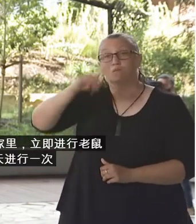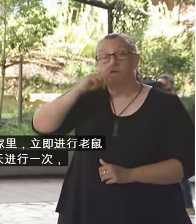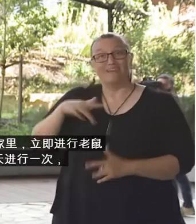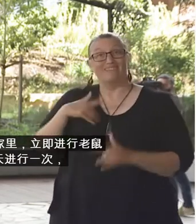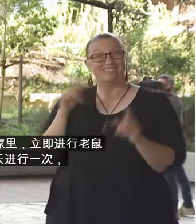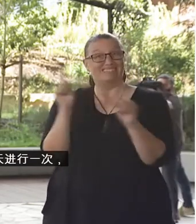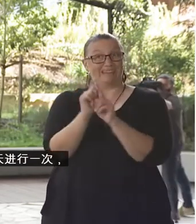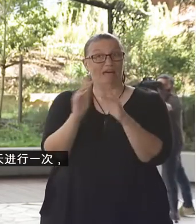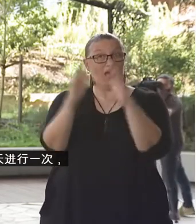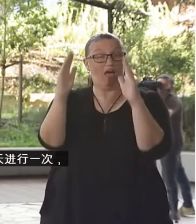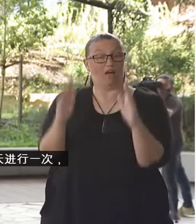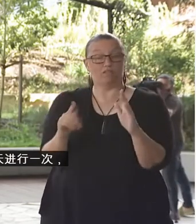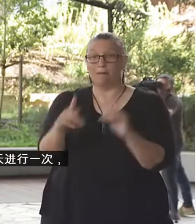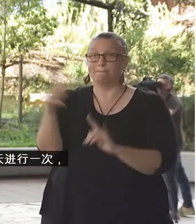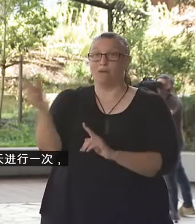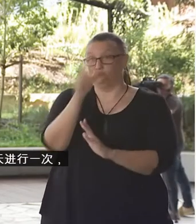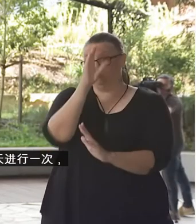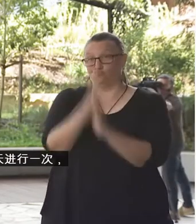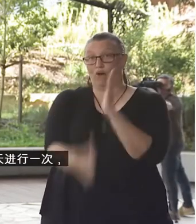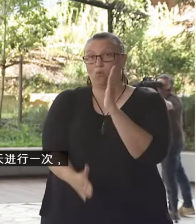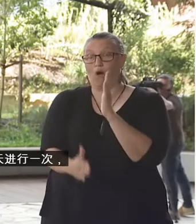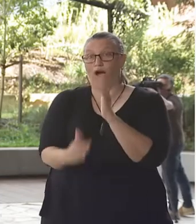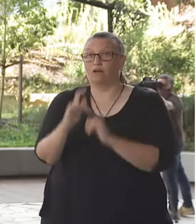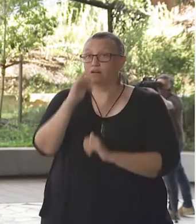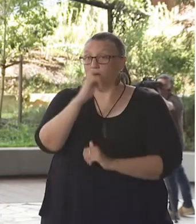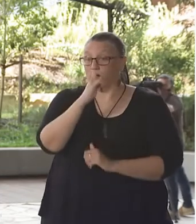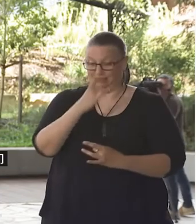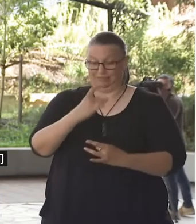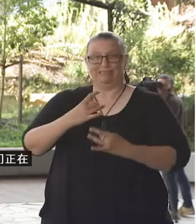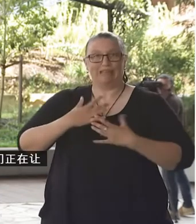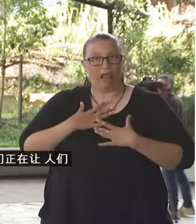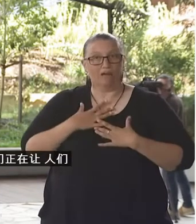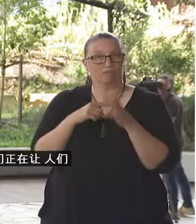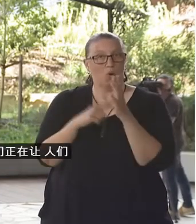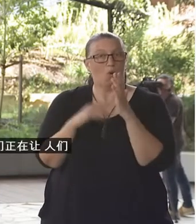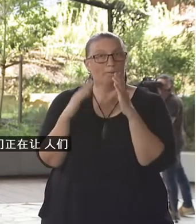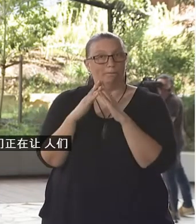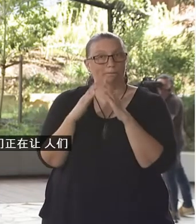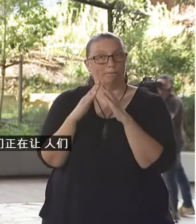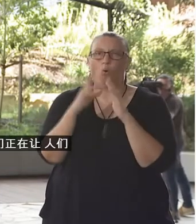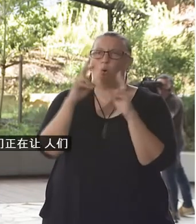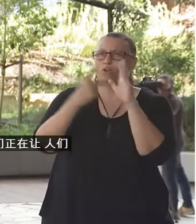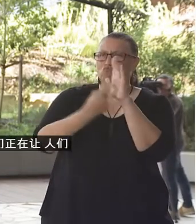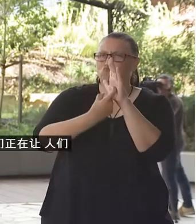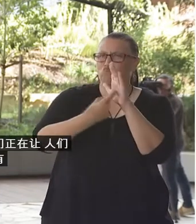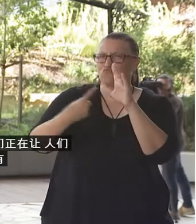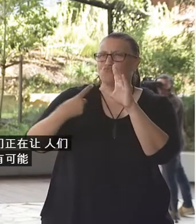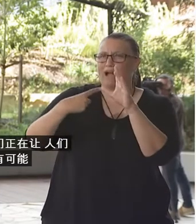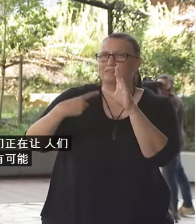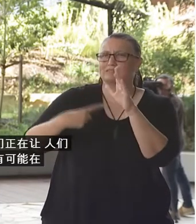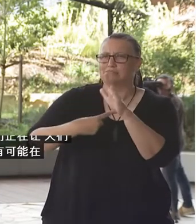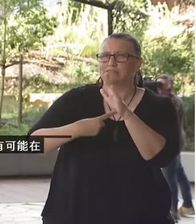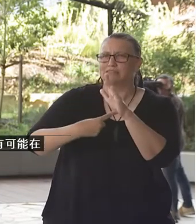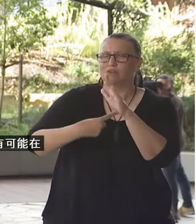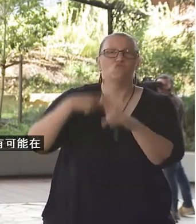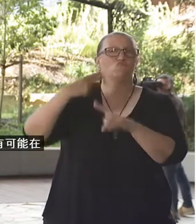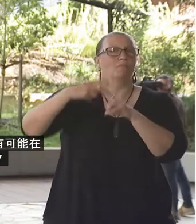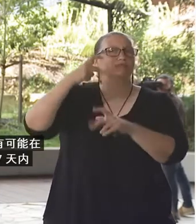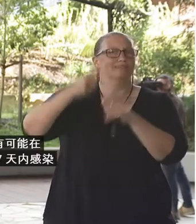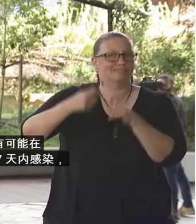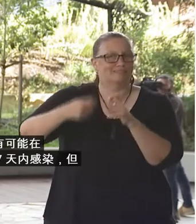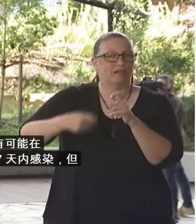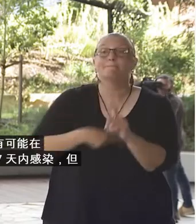one at day 6. We're letting people know that whilst you're most likely to acquire